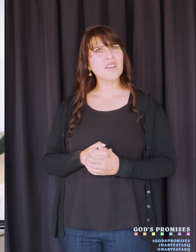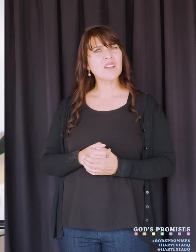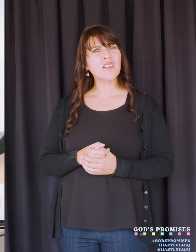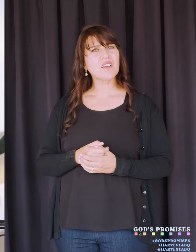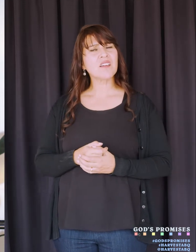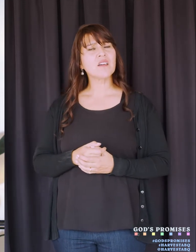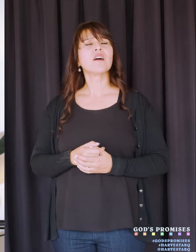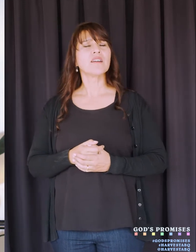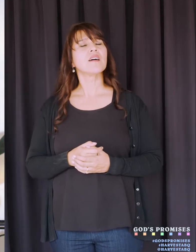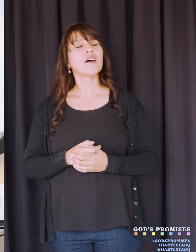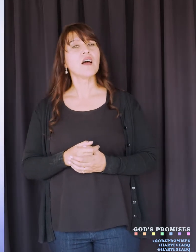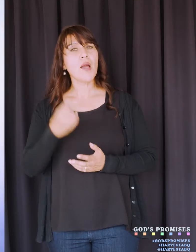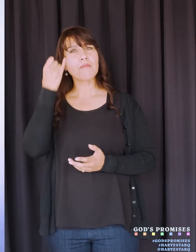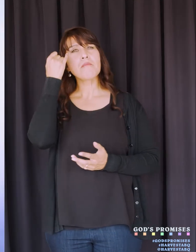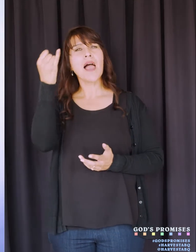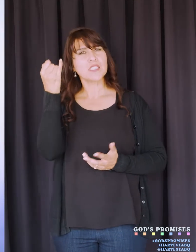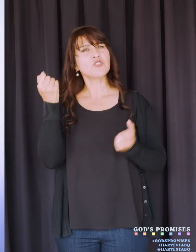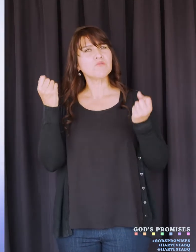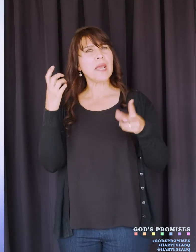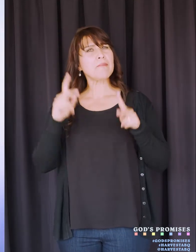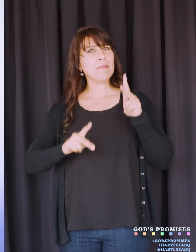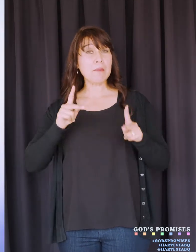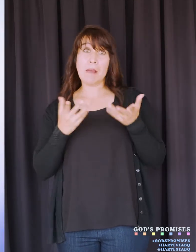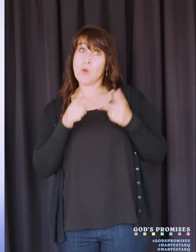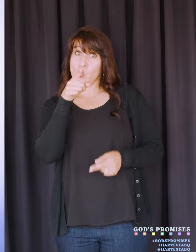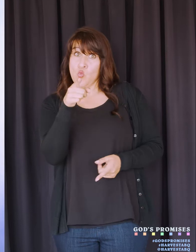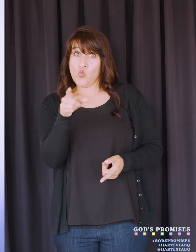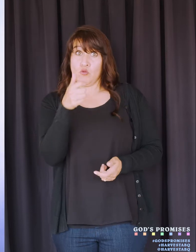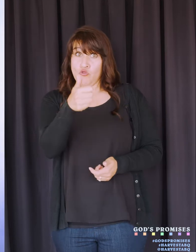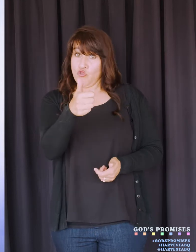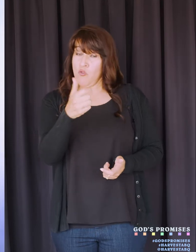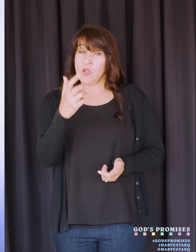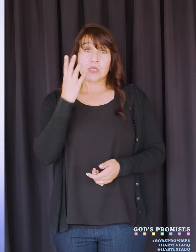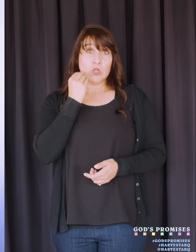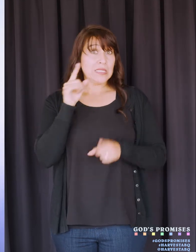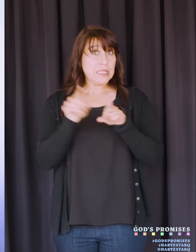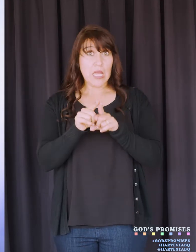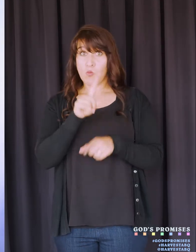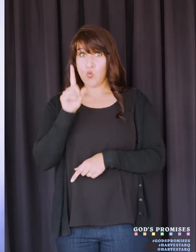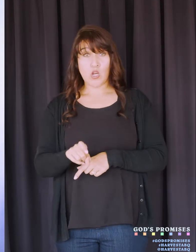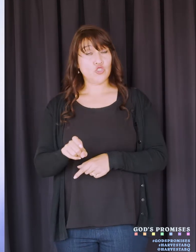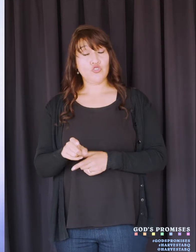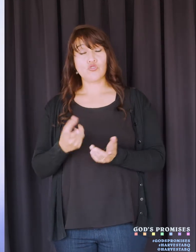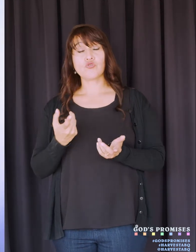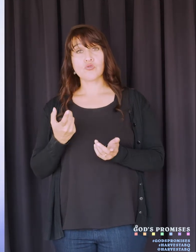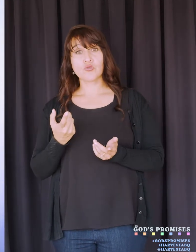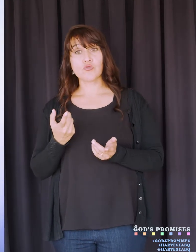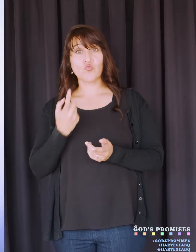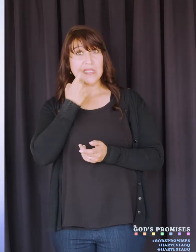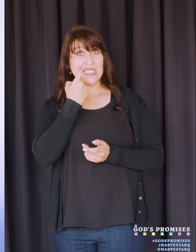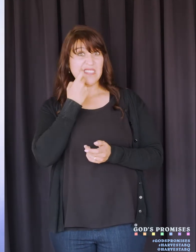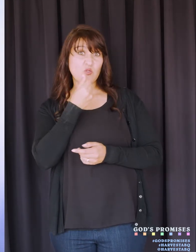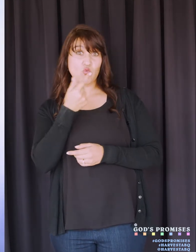us? I imagine there have been a lot of people, maybe you're watching today, and you have asked similar questions over the